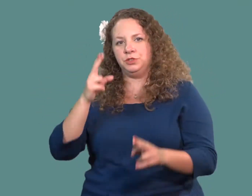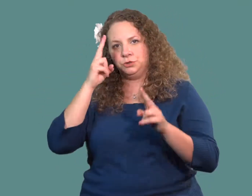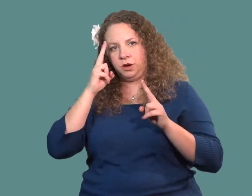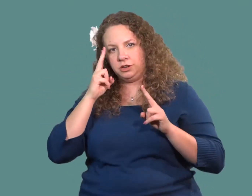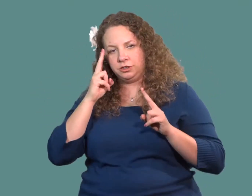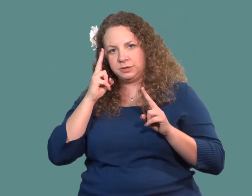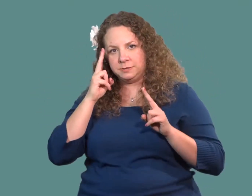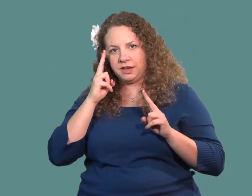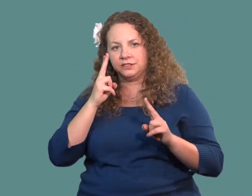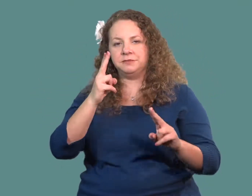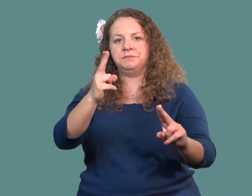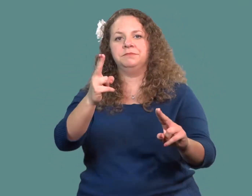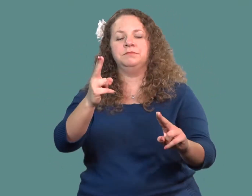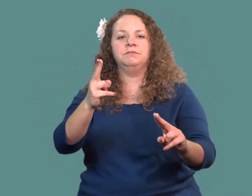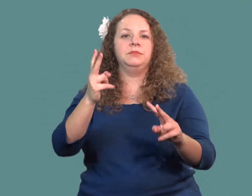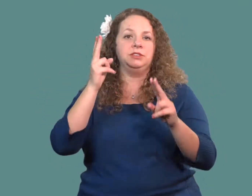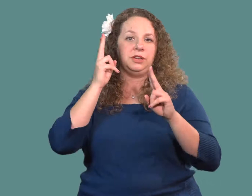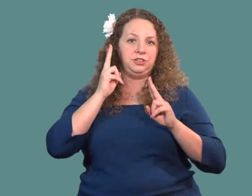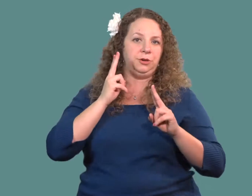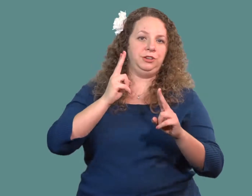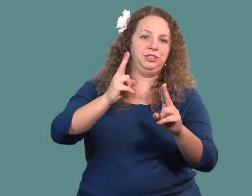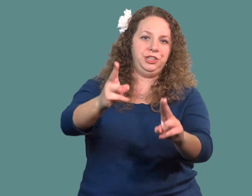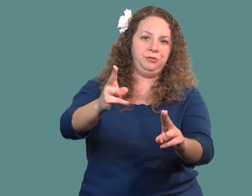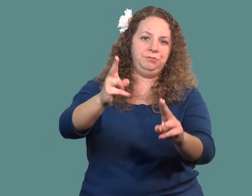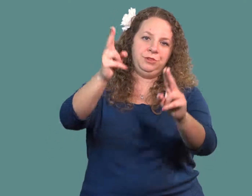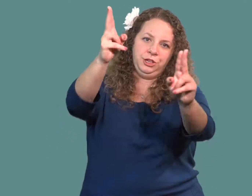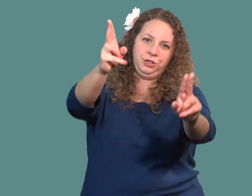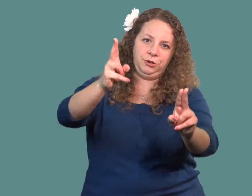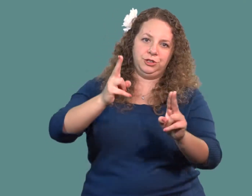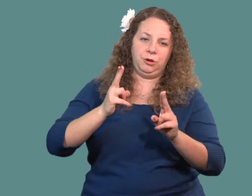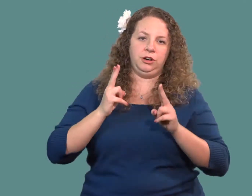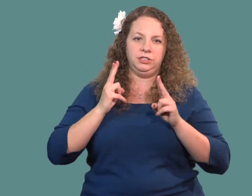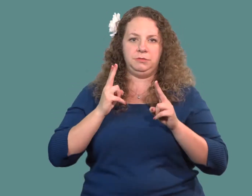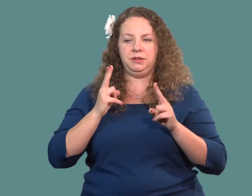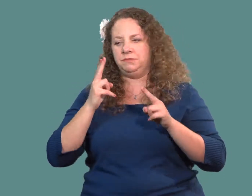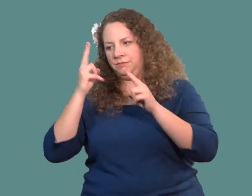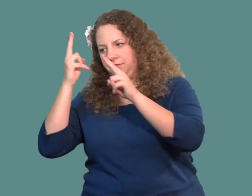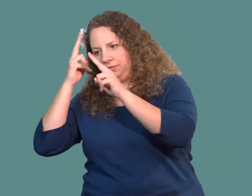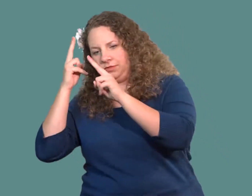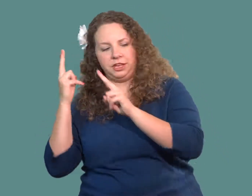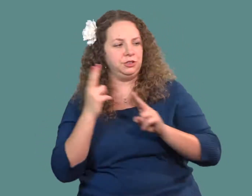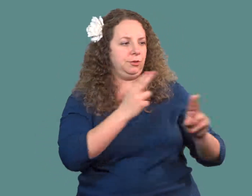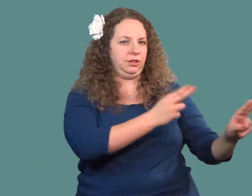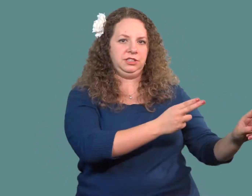To honor or respect, so I can show honor to you, you can show honor to me, they can show honor to